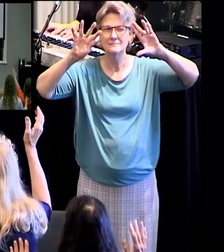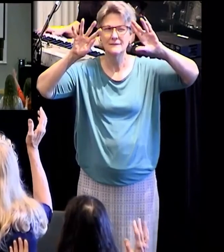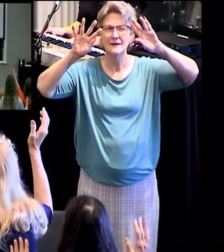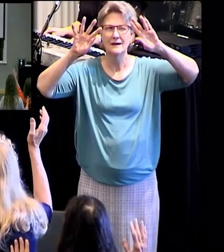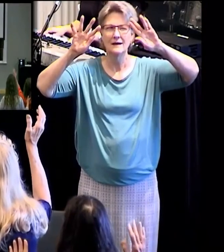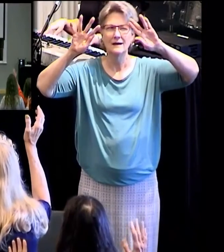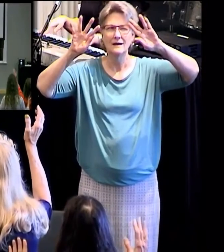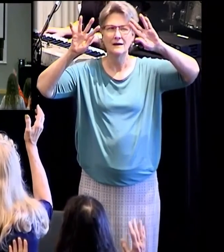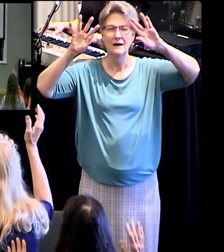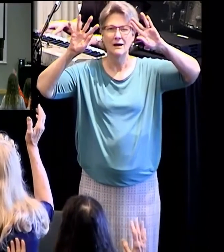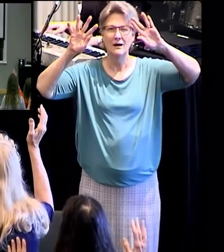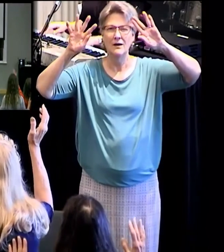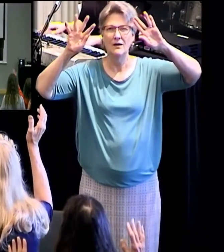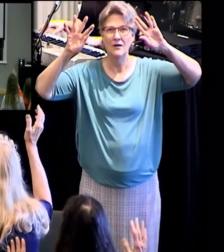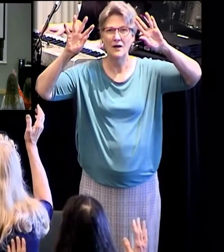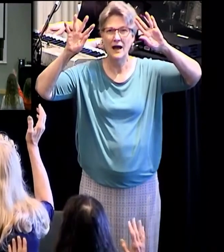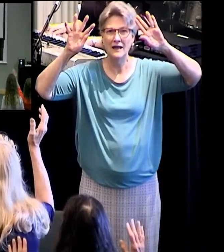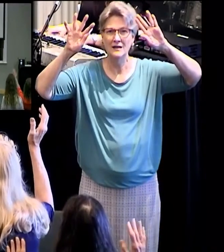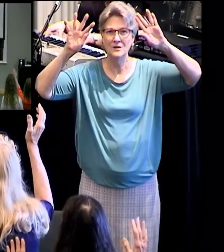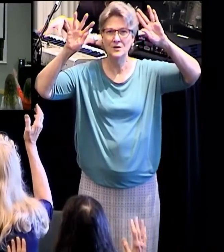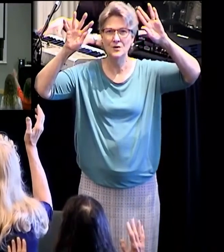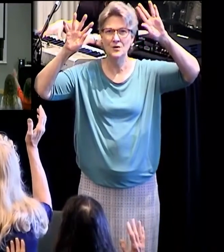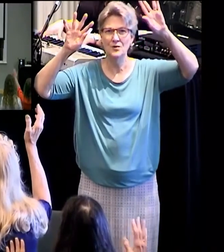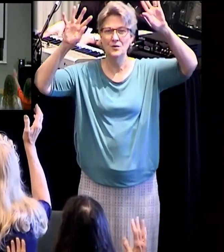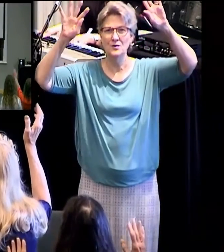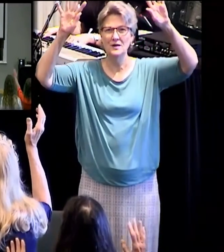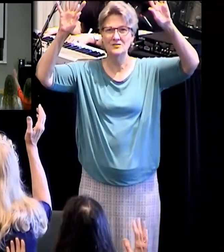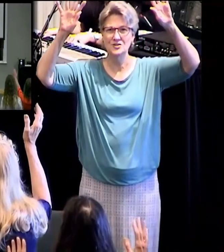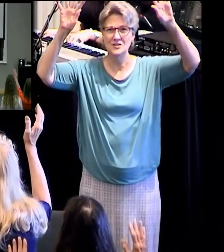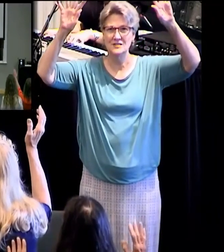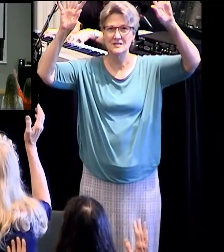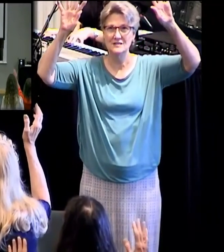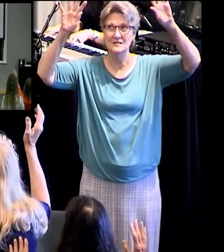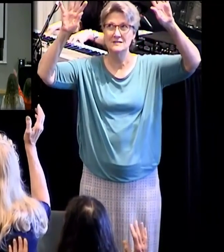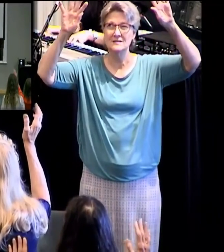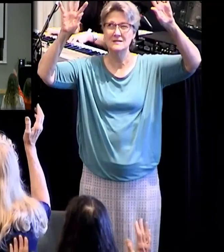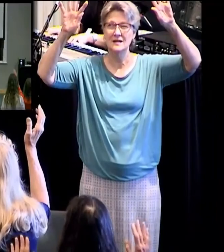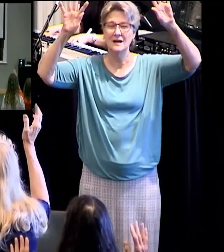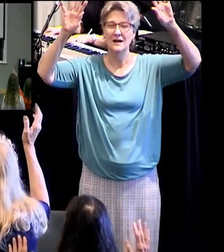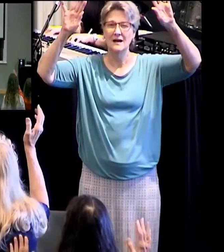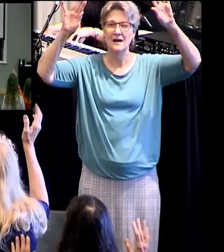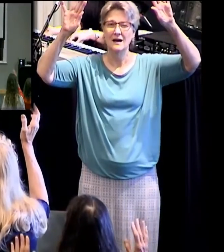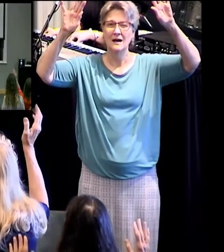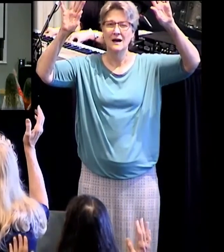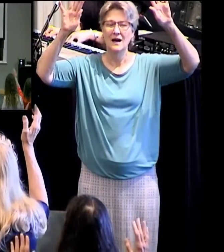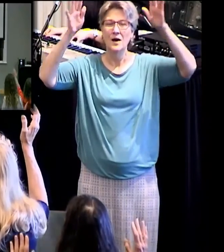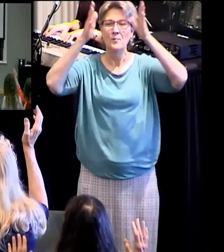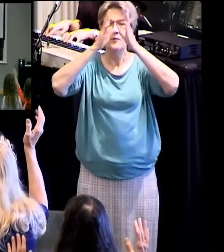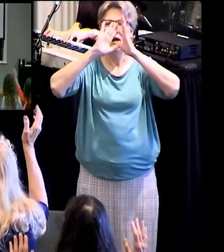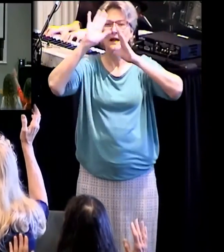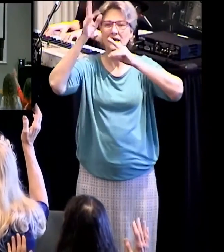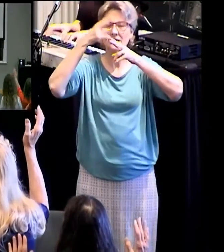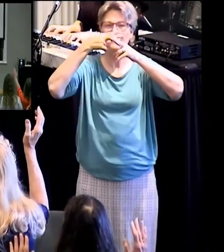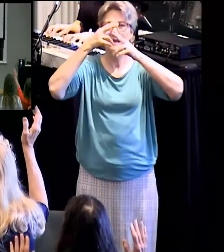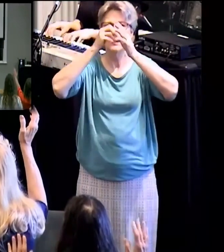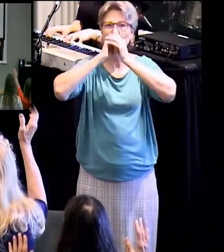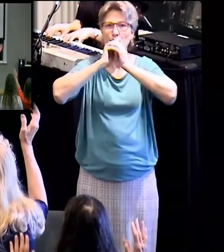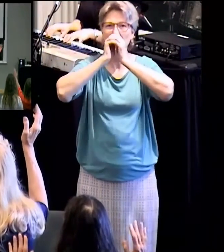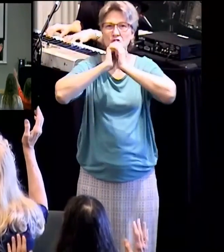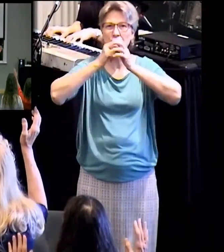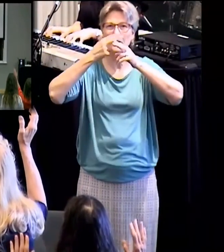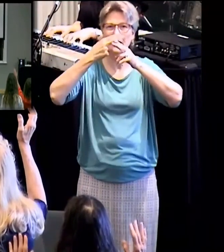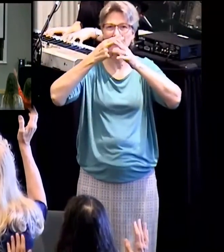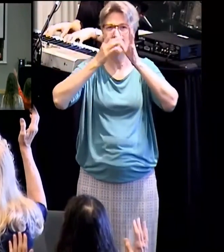I pray that you would deliver today in the name of Jesus. Pray in the name of Jesus. Worship in the name